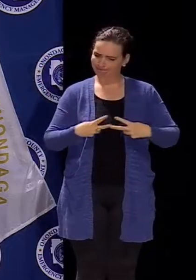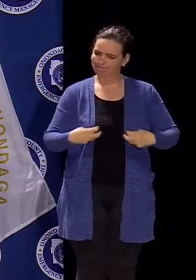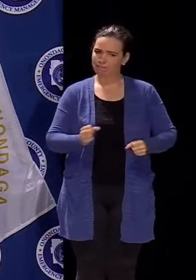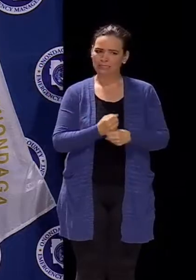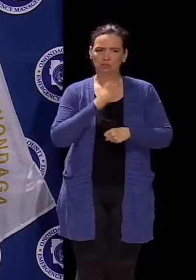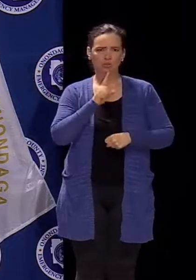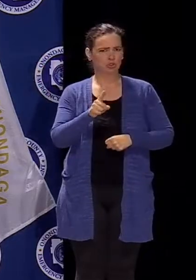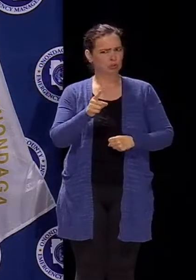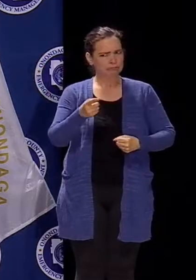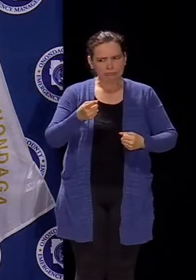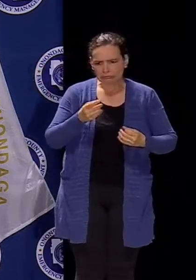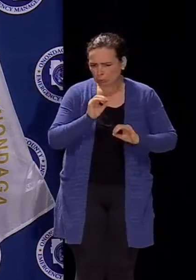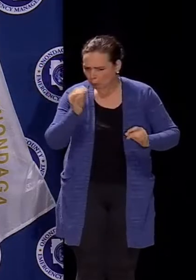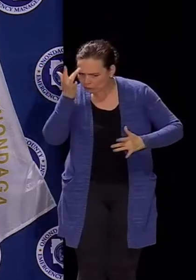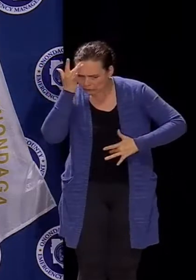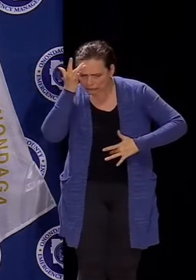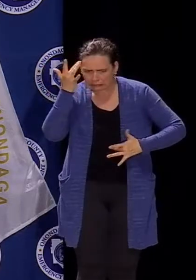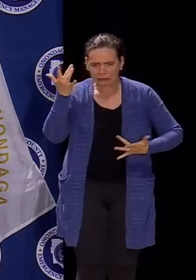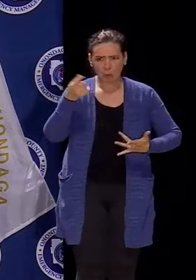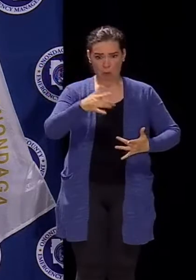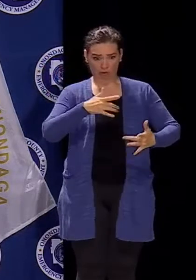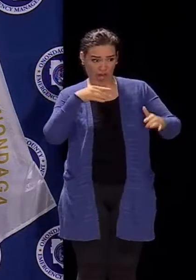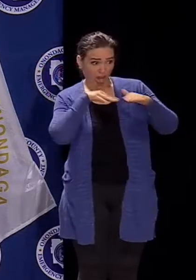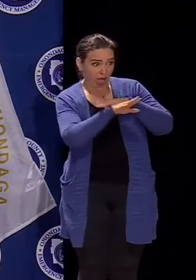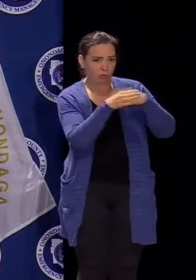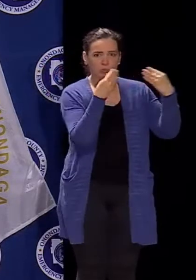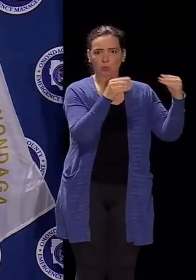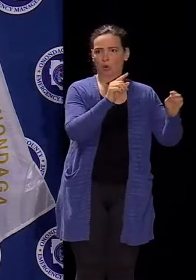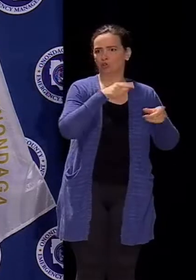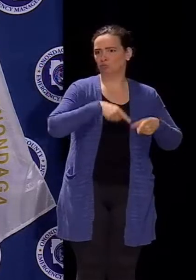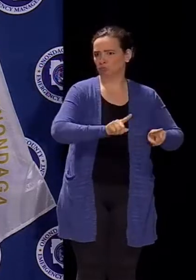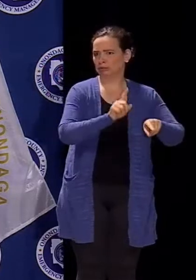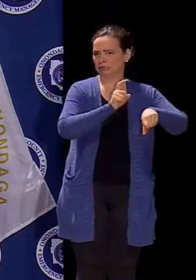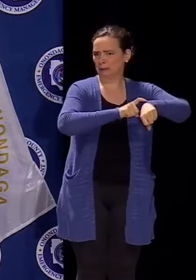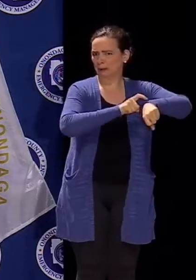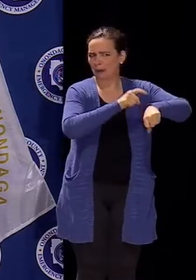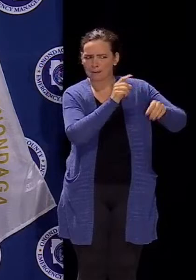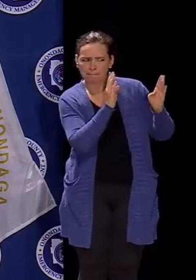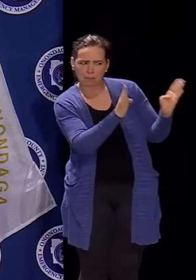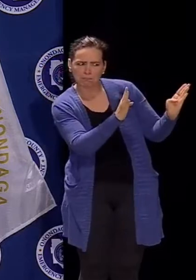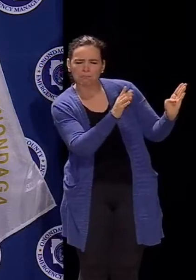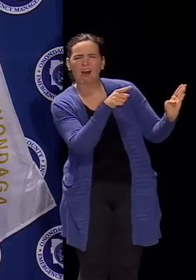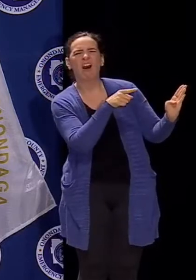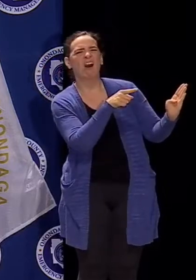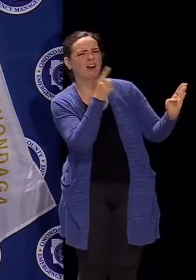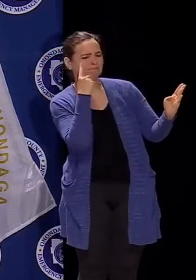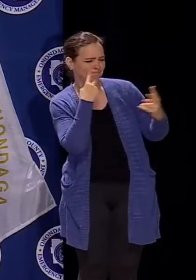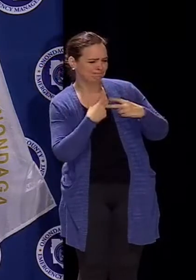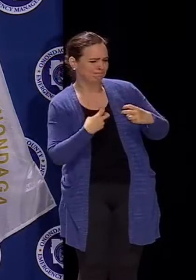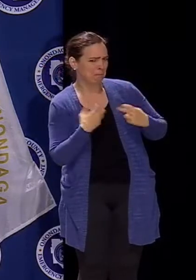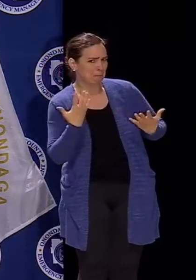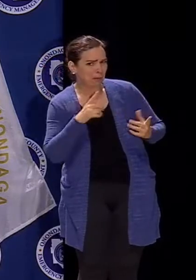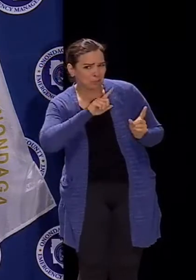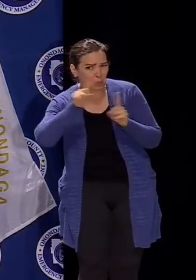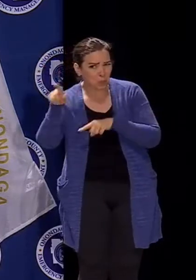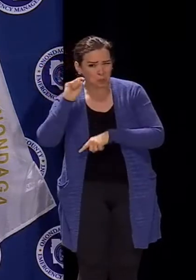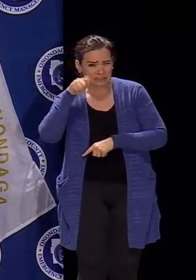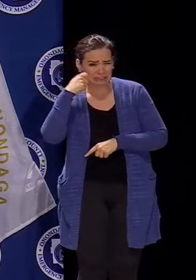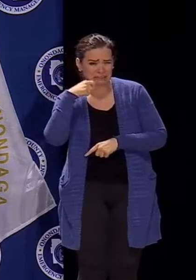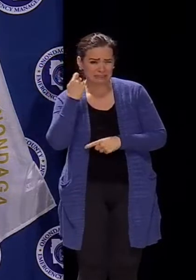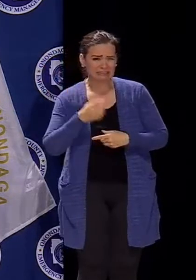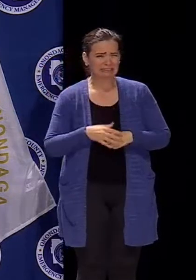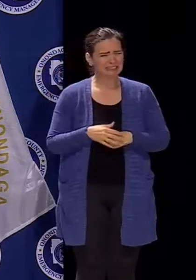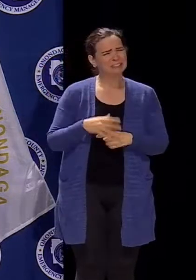we want to, when there's a gap in the investigation, we want to let the public be aware so they can continue to monitor their own health, their